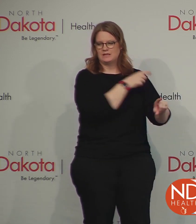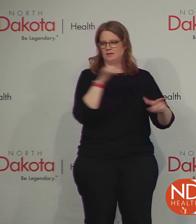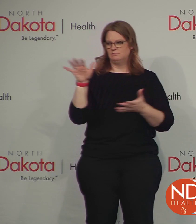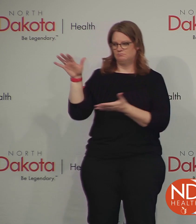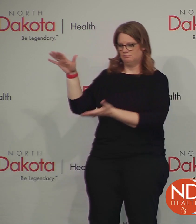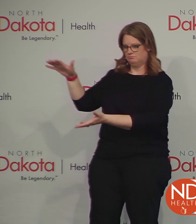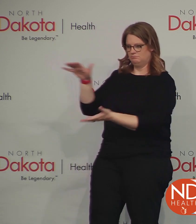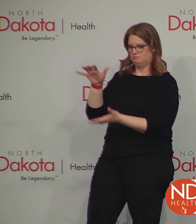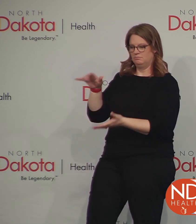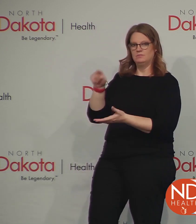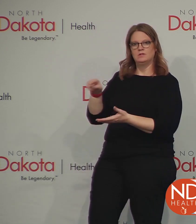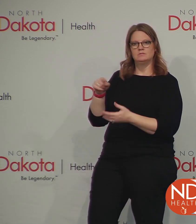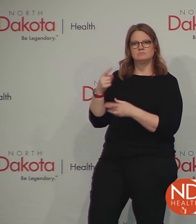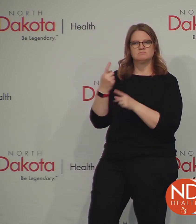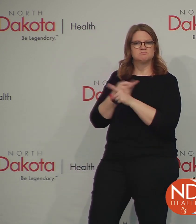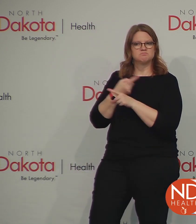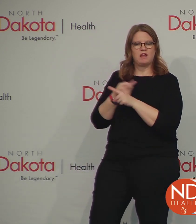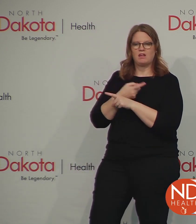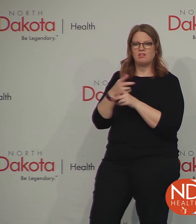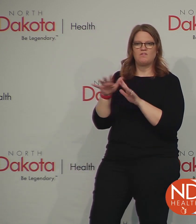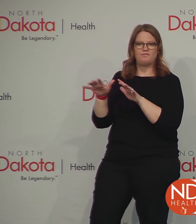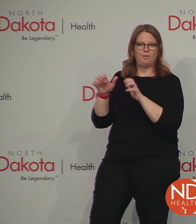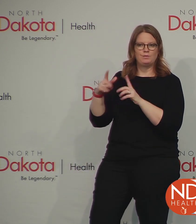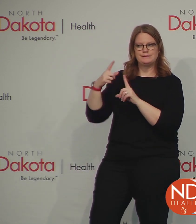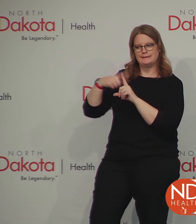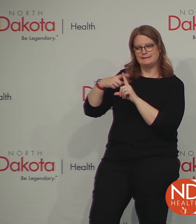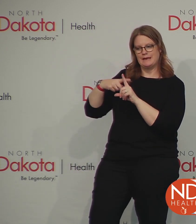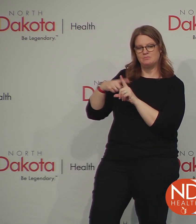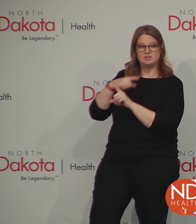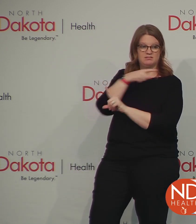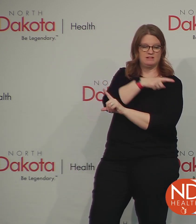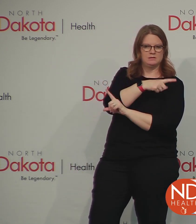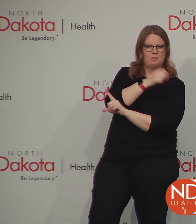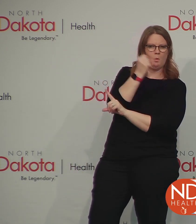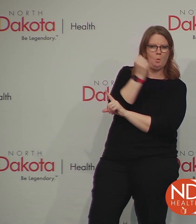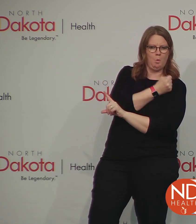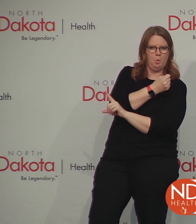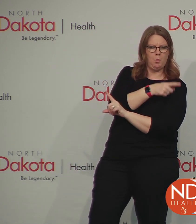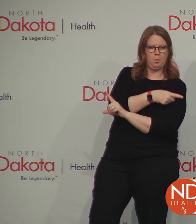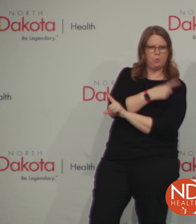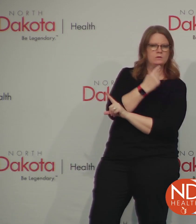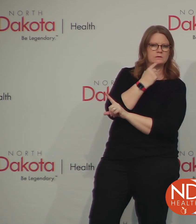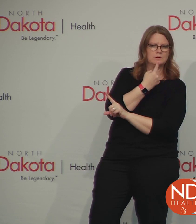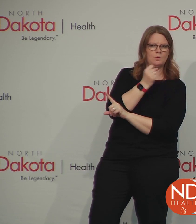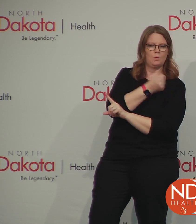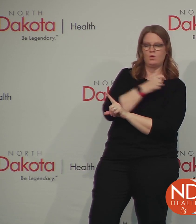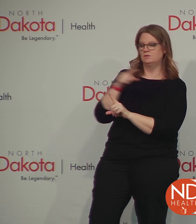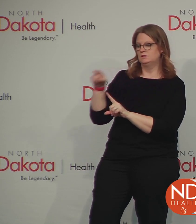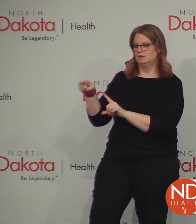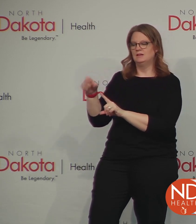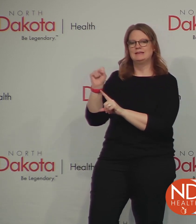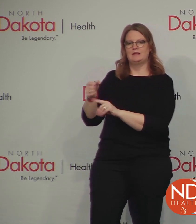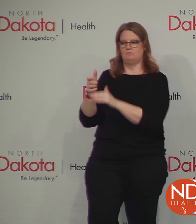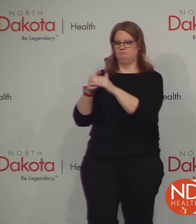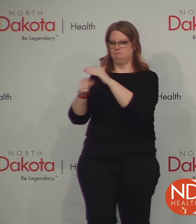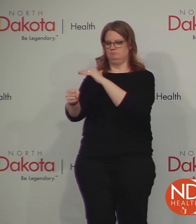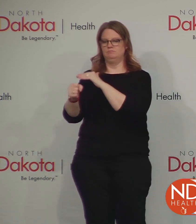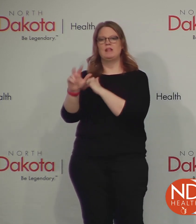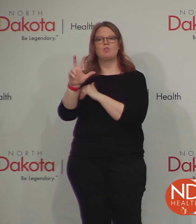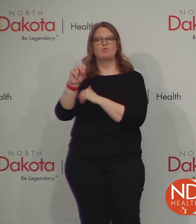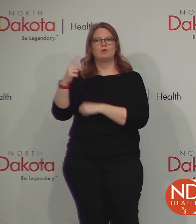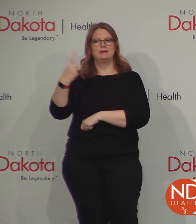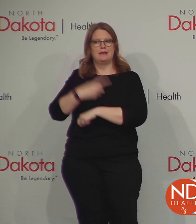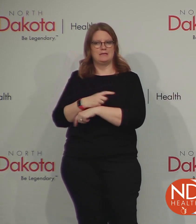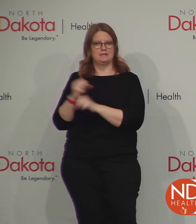vaccine requires normal frozen temperatures, not ultra cold, and has 30 days of refrigerator